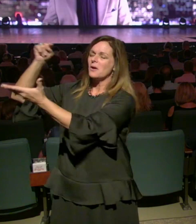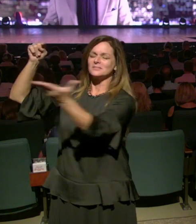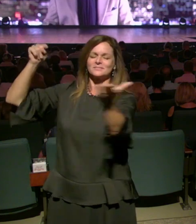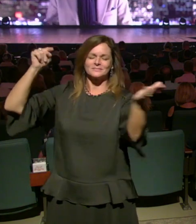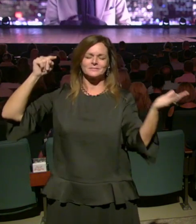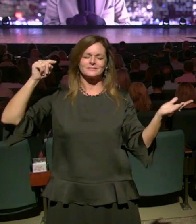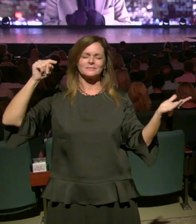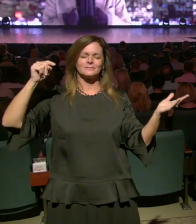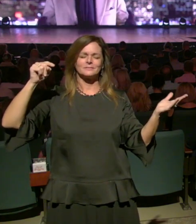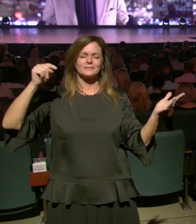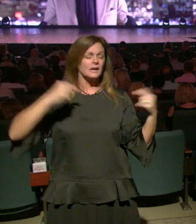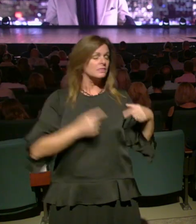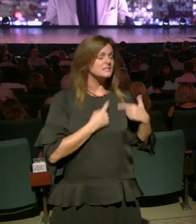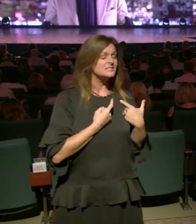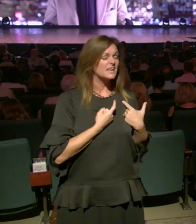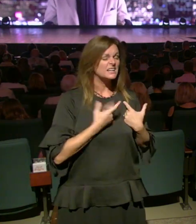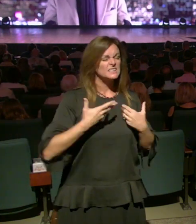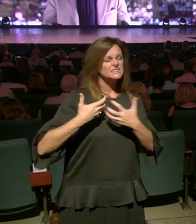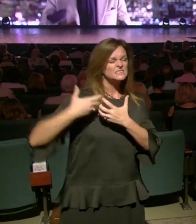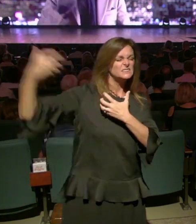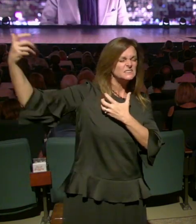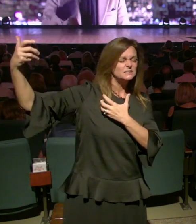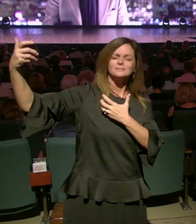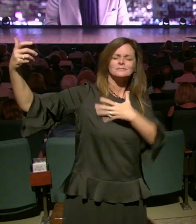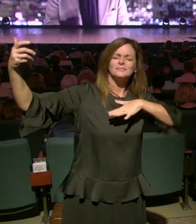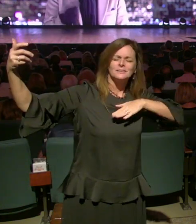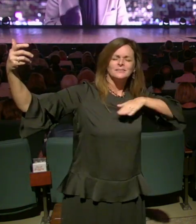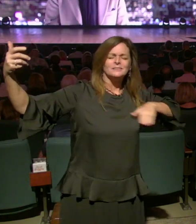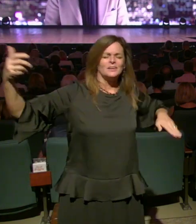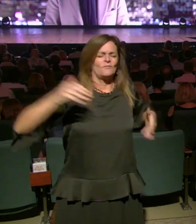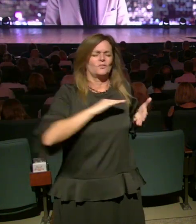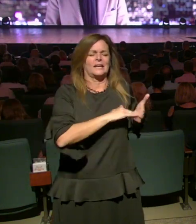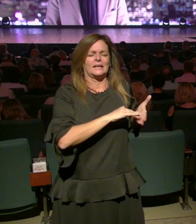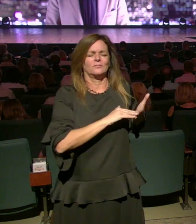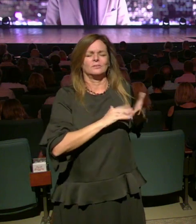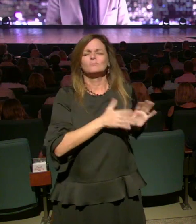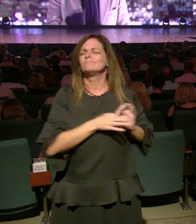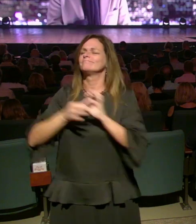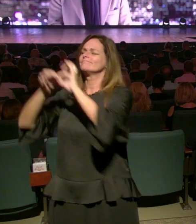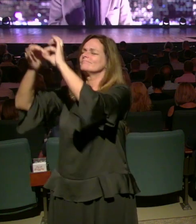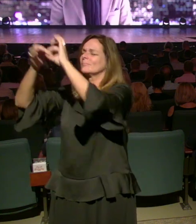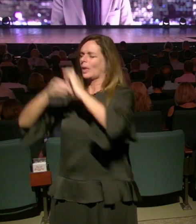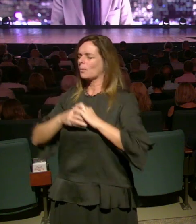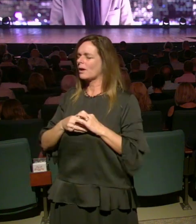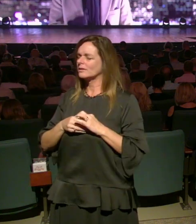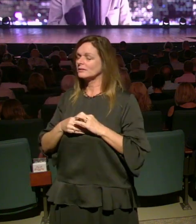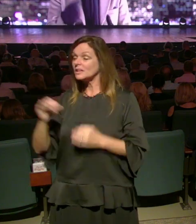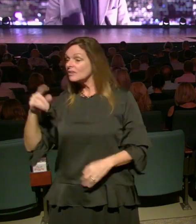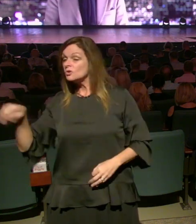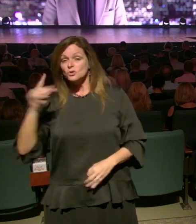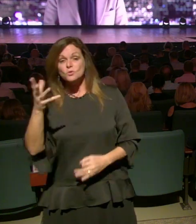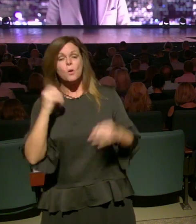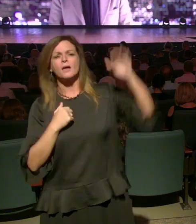forgiveness from the sin that separates us from God, and a hope for your future, I want to lead you in a prayer today. And if you would say, Todd, I want